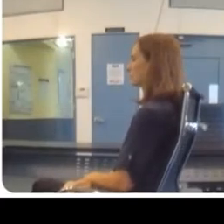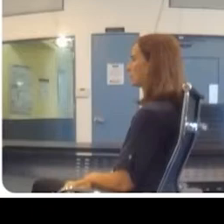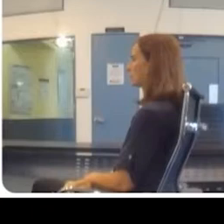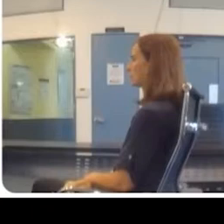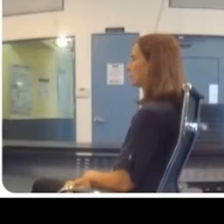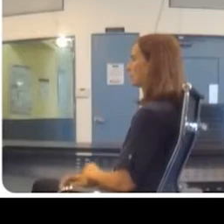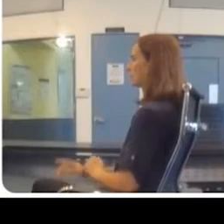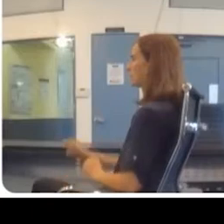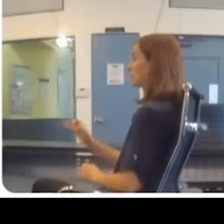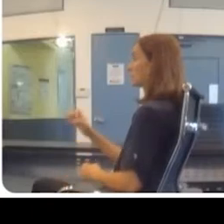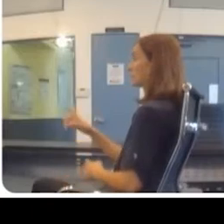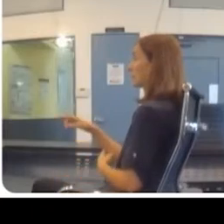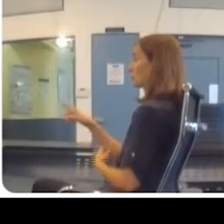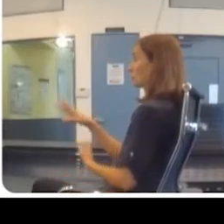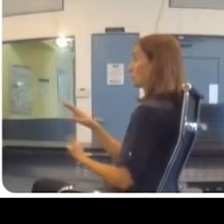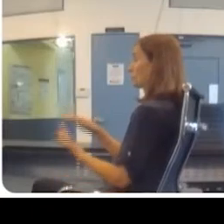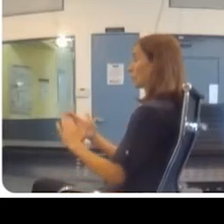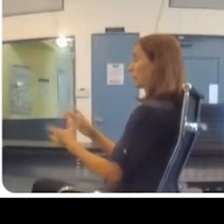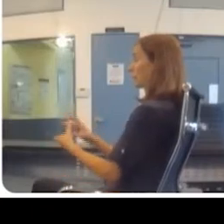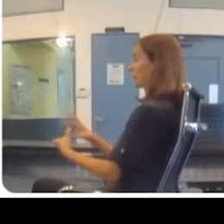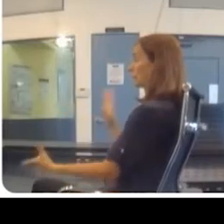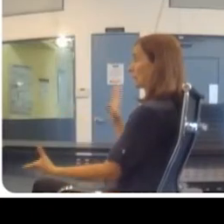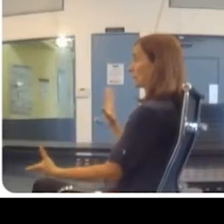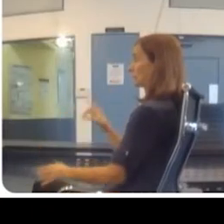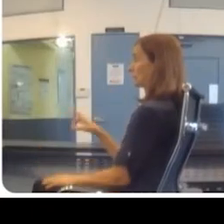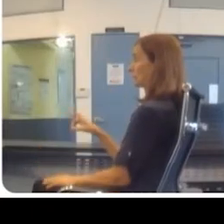And did you get disconnected? Will you reconnect?